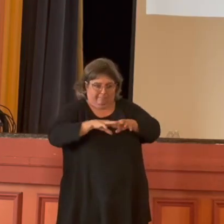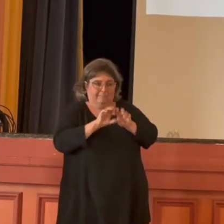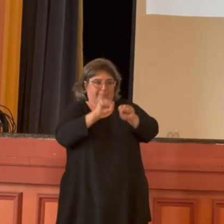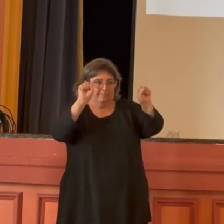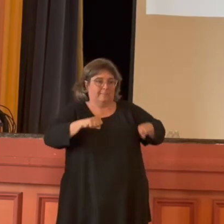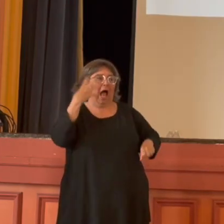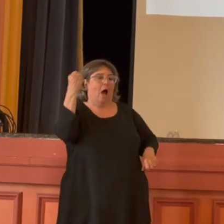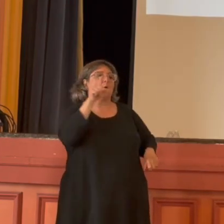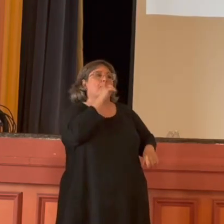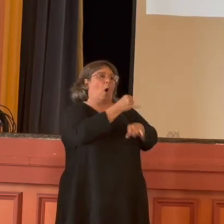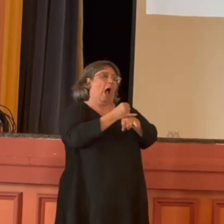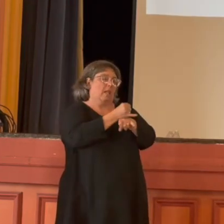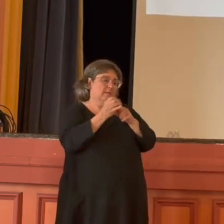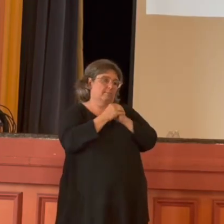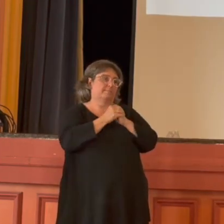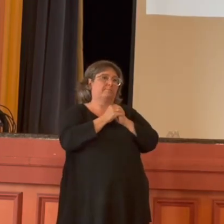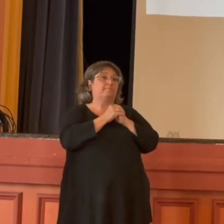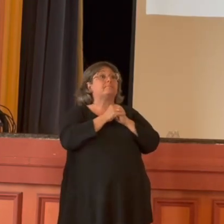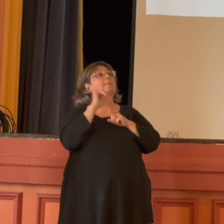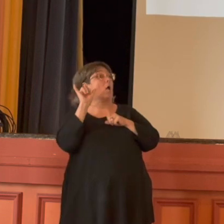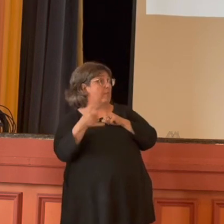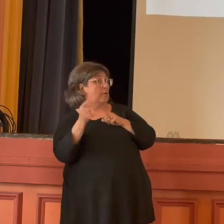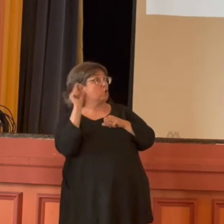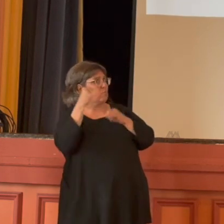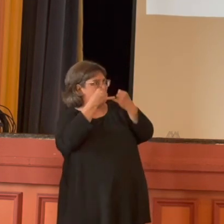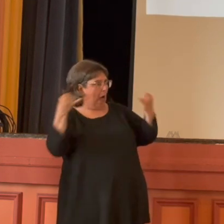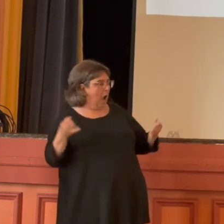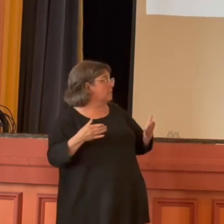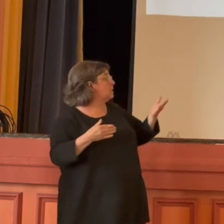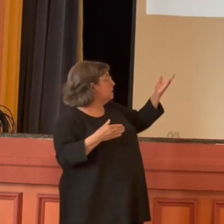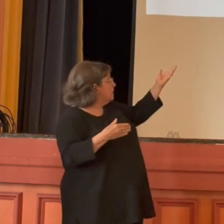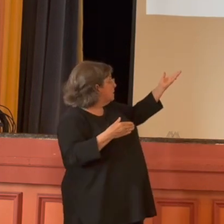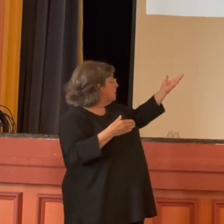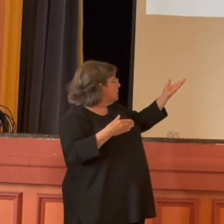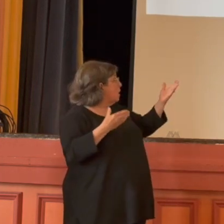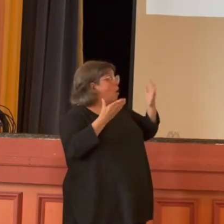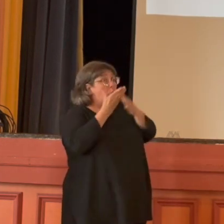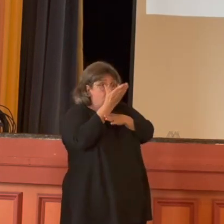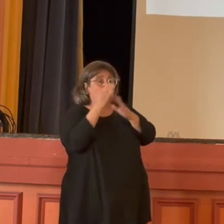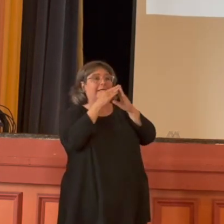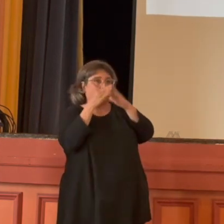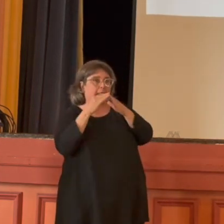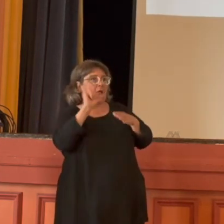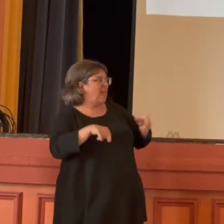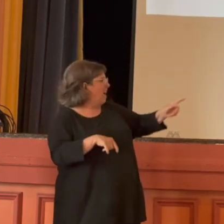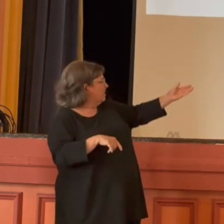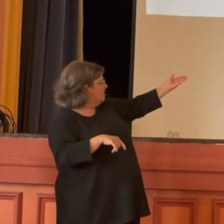out to Bird Island. And so that's that green line you see running across the city at the bottom